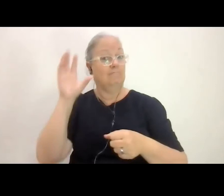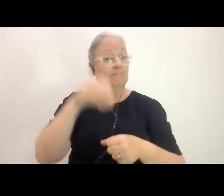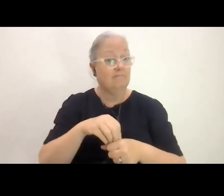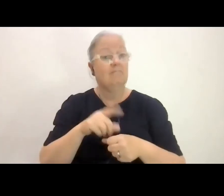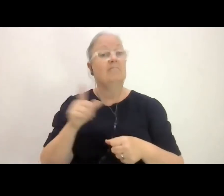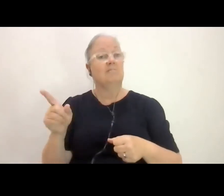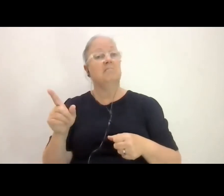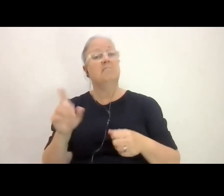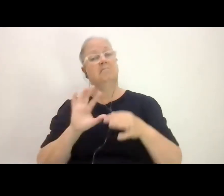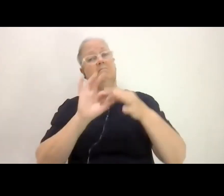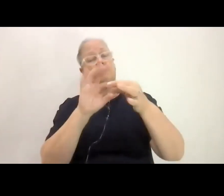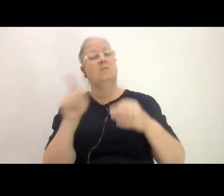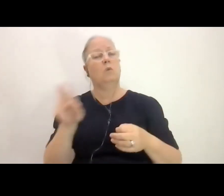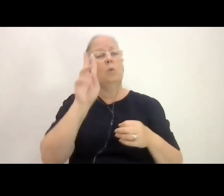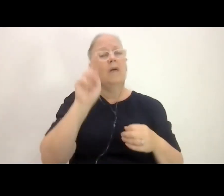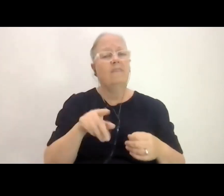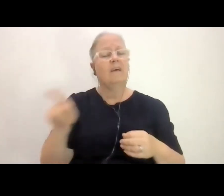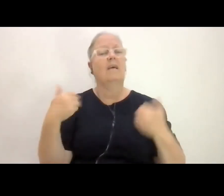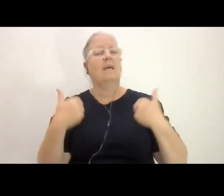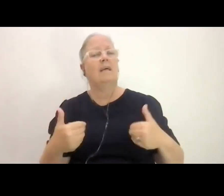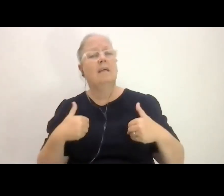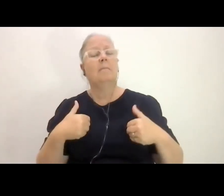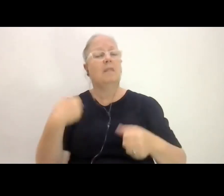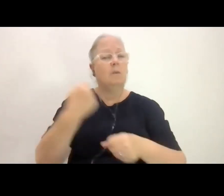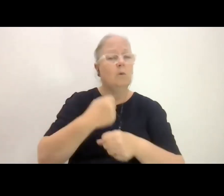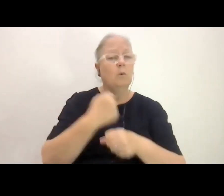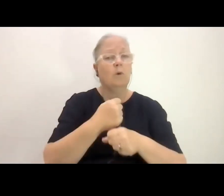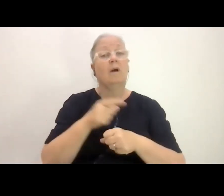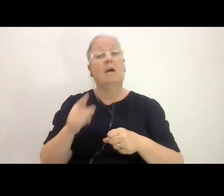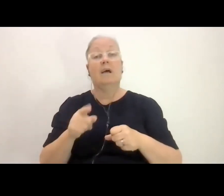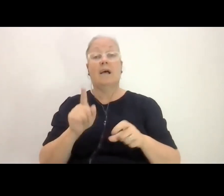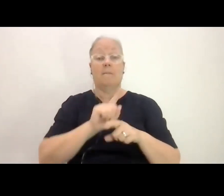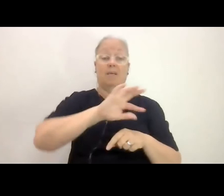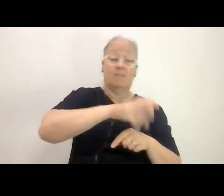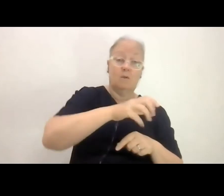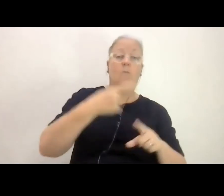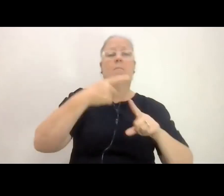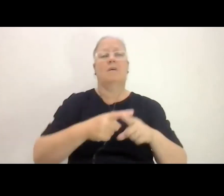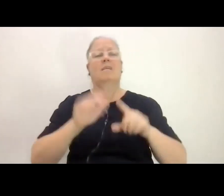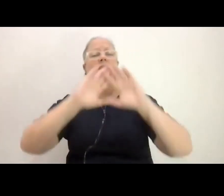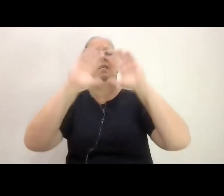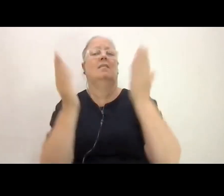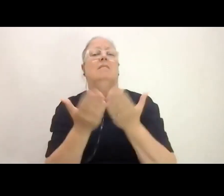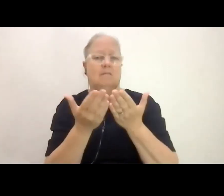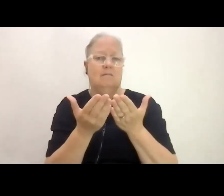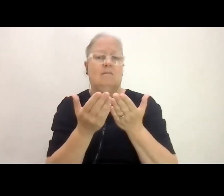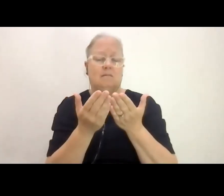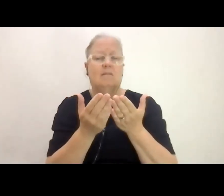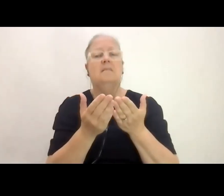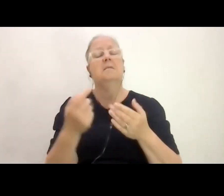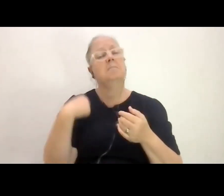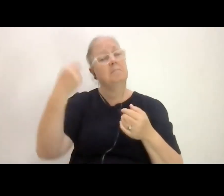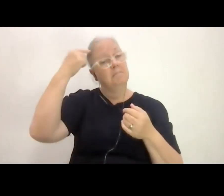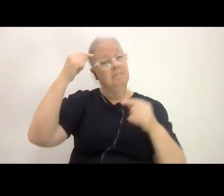working in the humanitarian sector, both at the national and international level. So Liana, how has the COVID-19